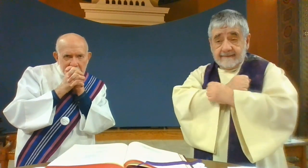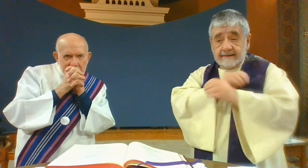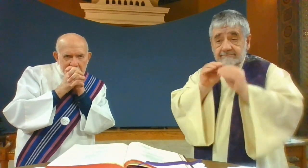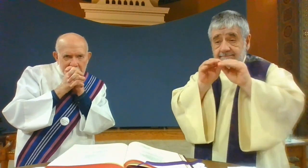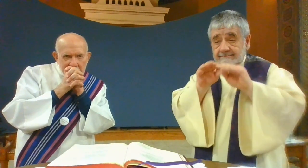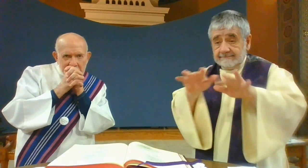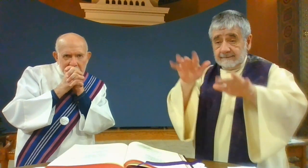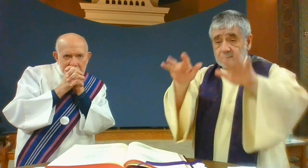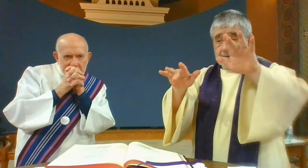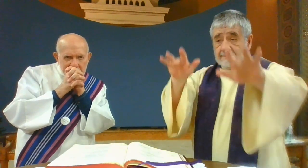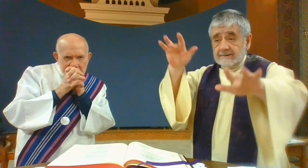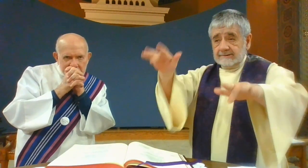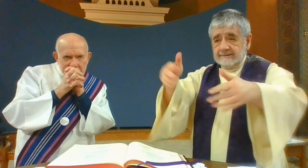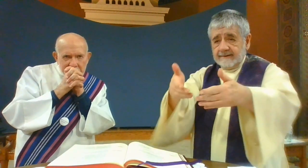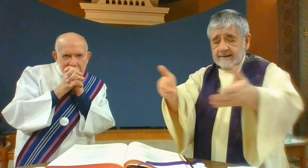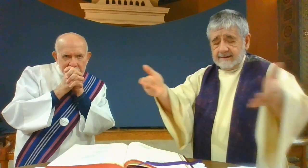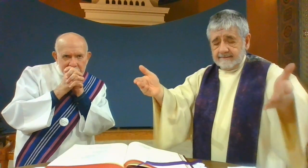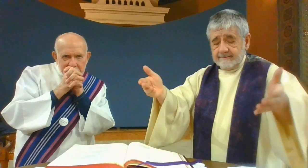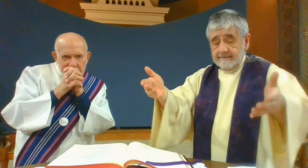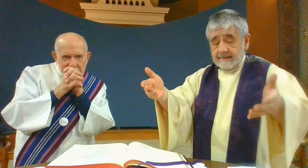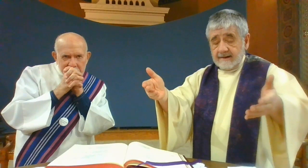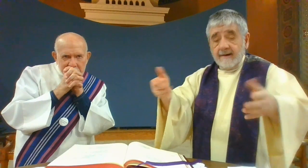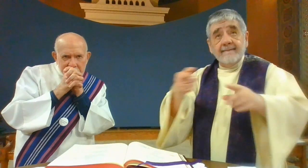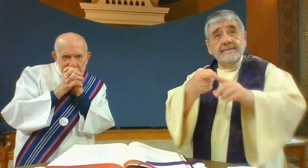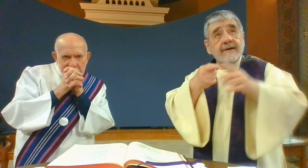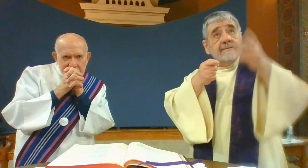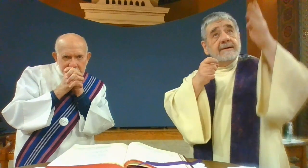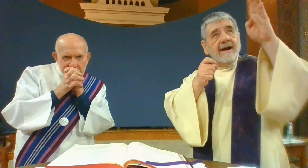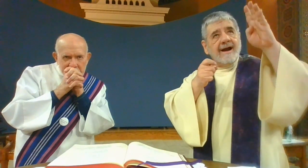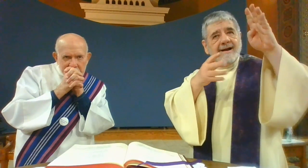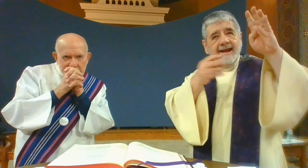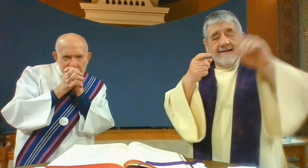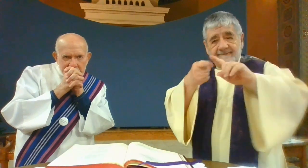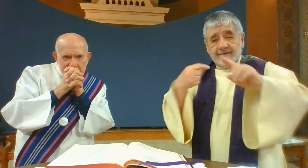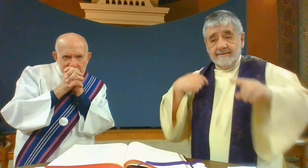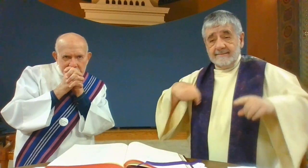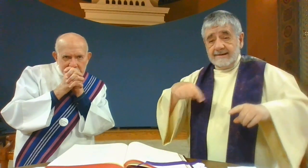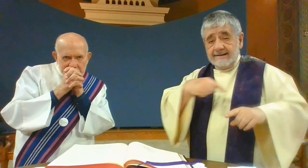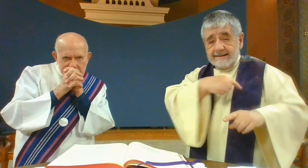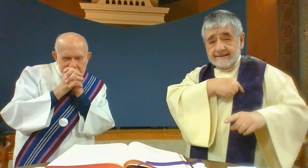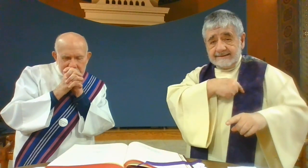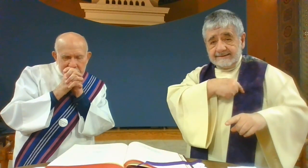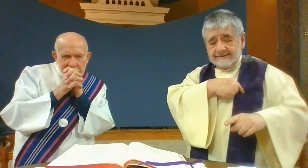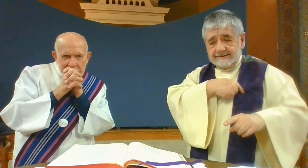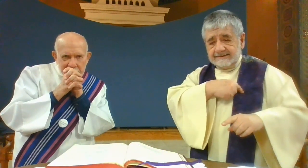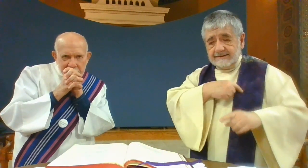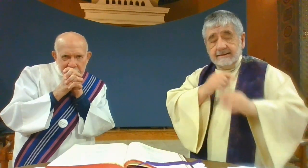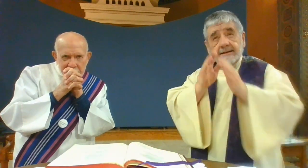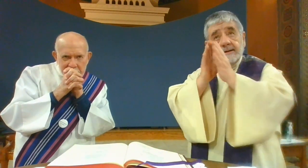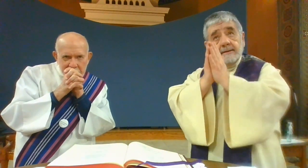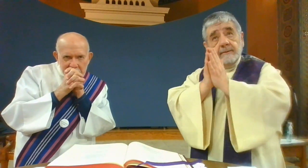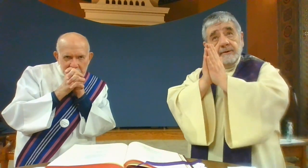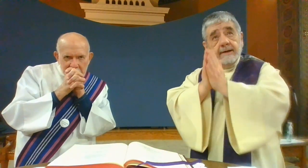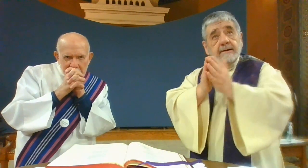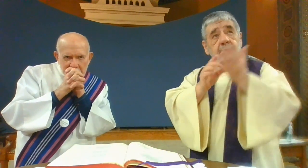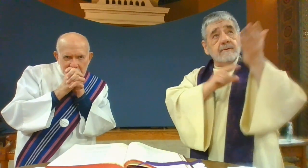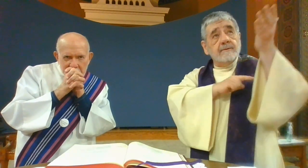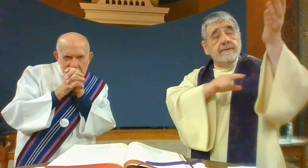that need love, care, and mercy from God and from us. We